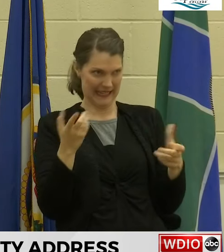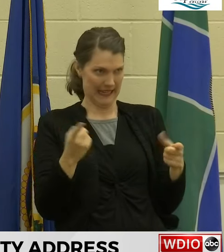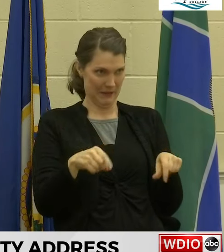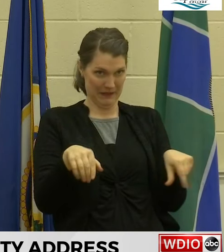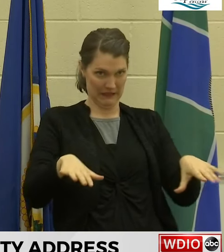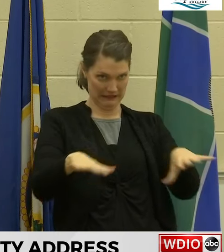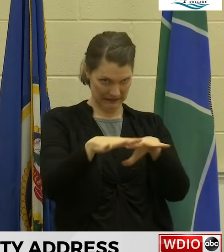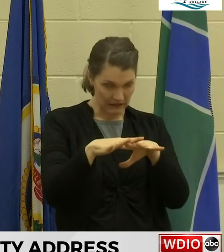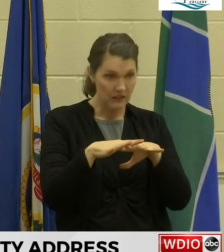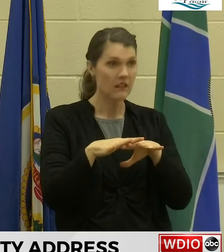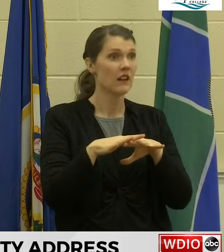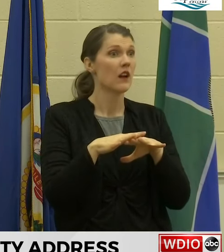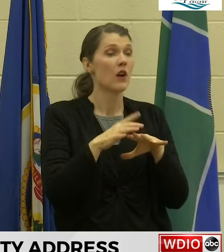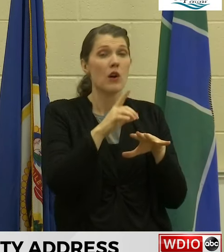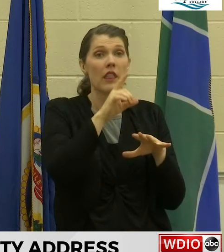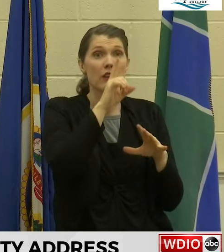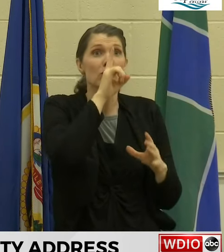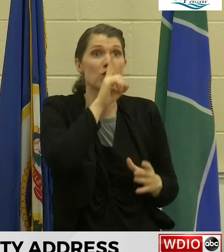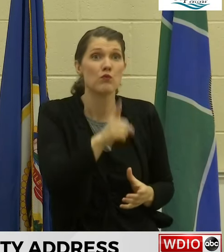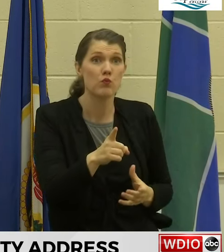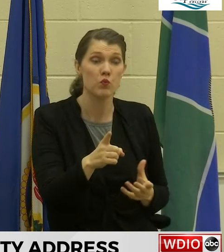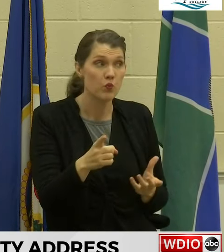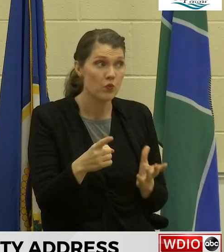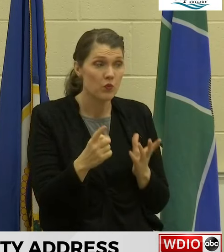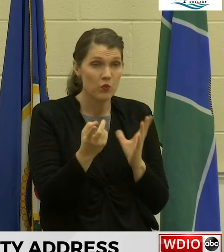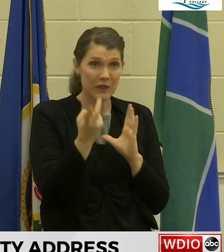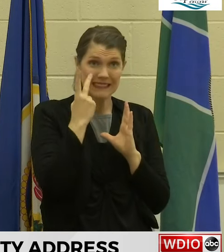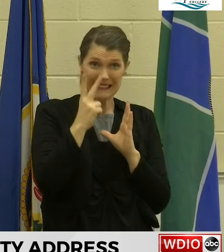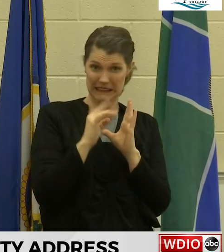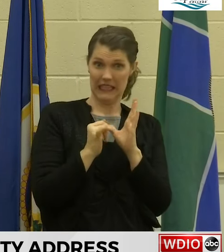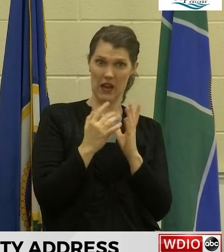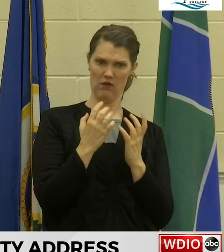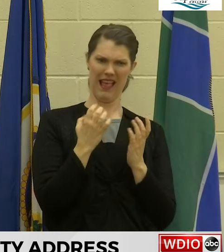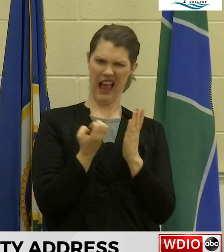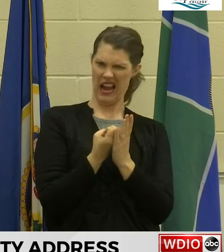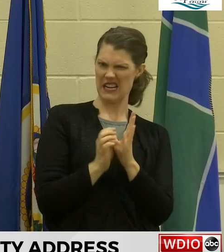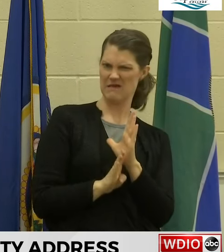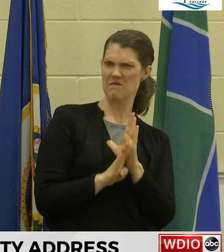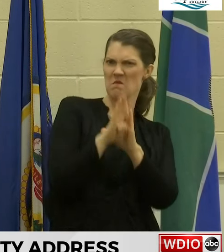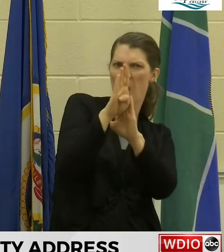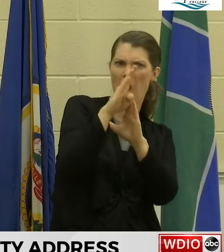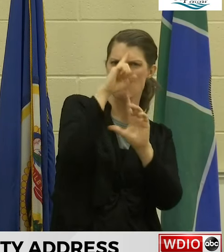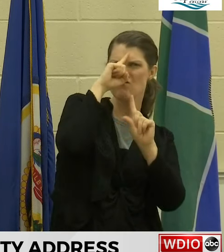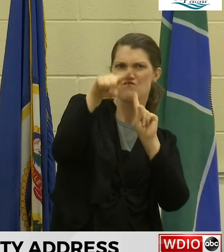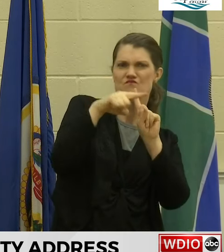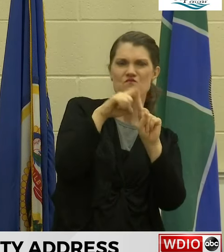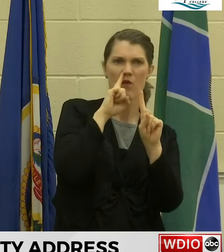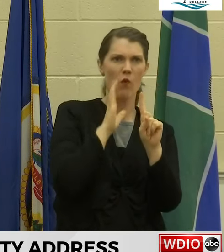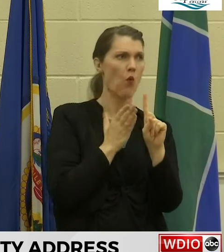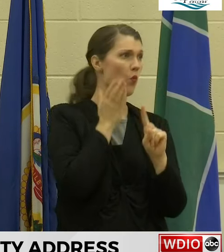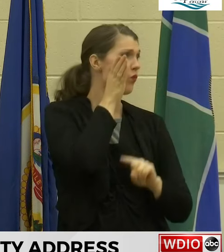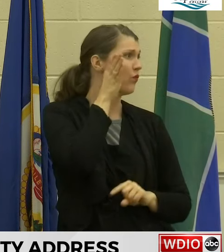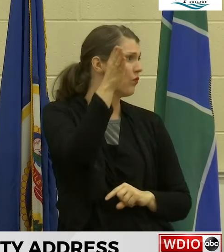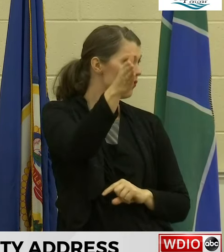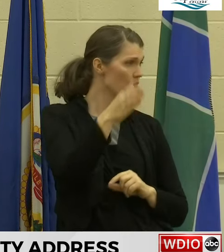Duluth. There are real signs of economic confidence and optimism for our